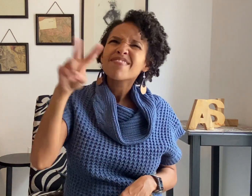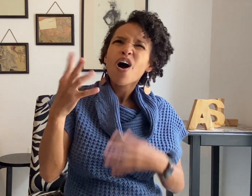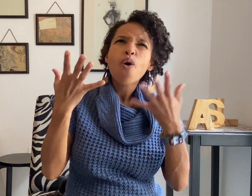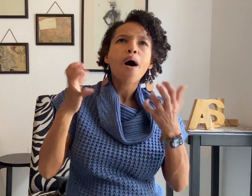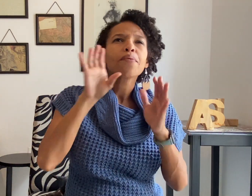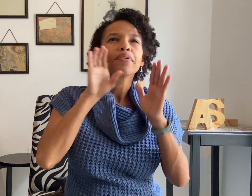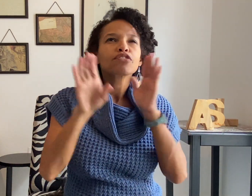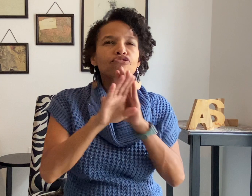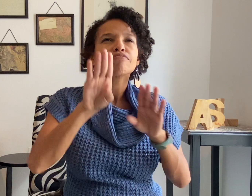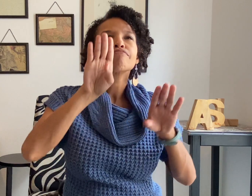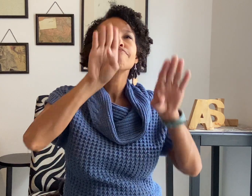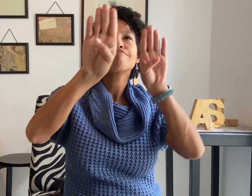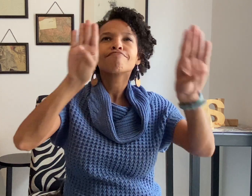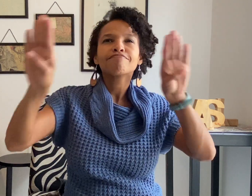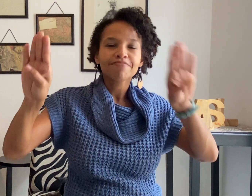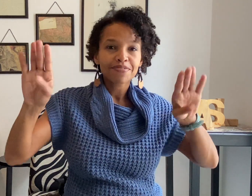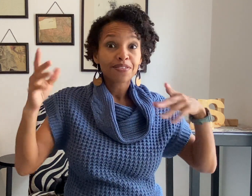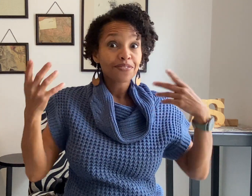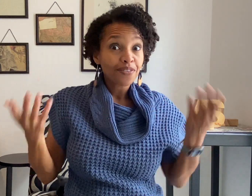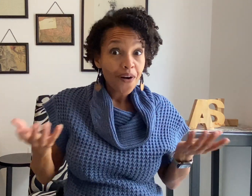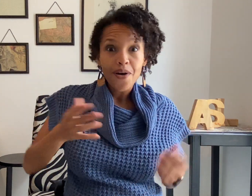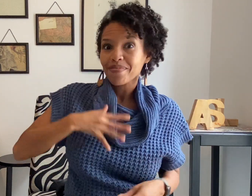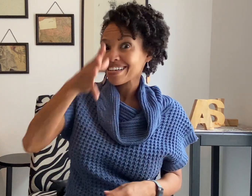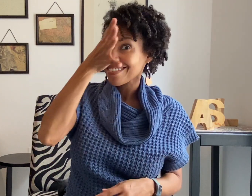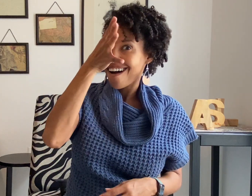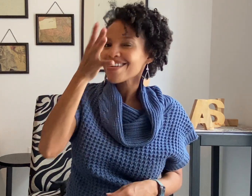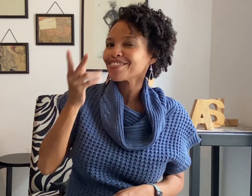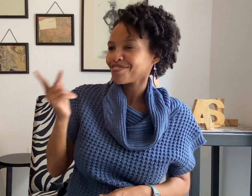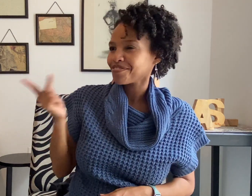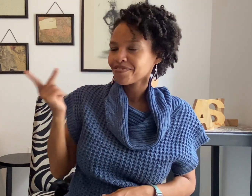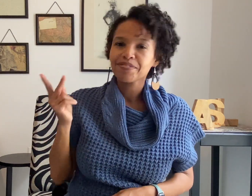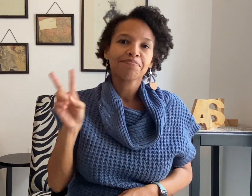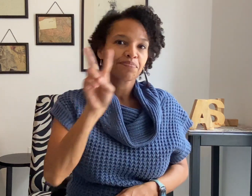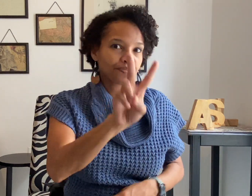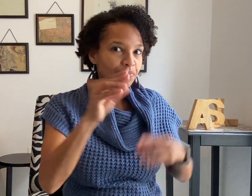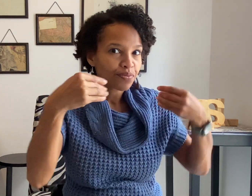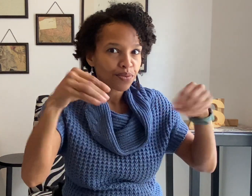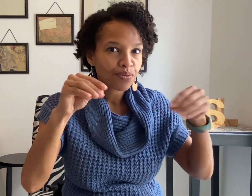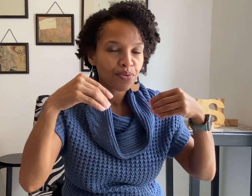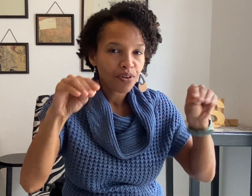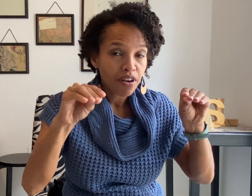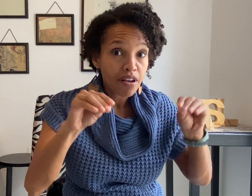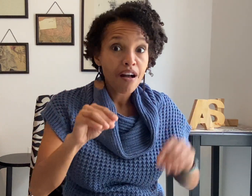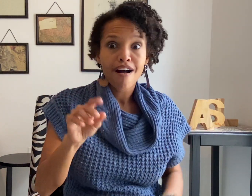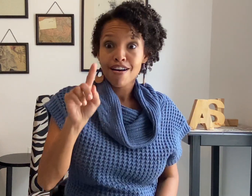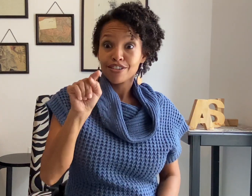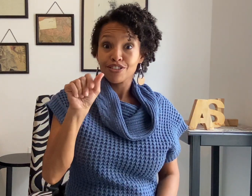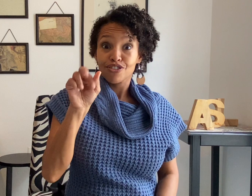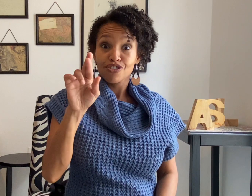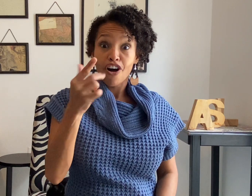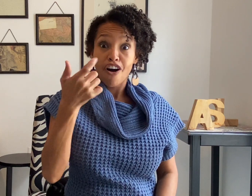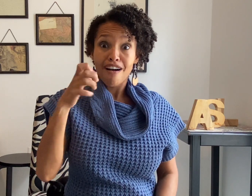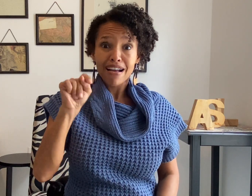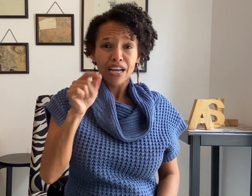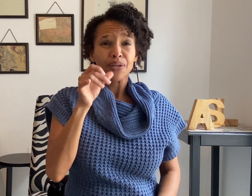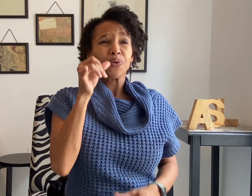dad. It was insanely crowded in Target, but we did find some good deals in the